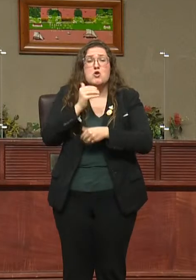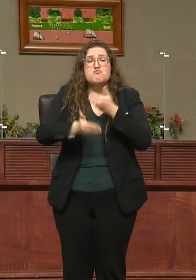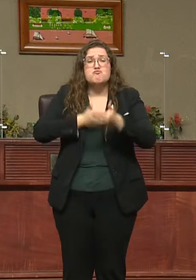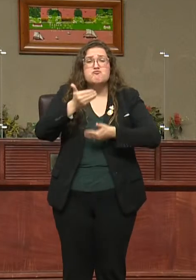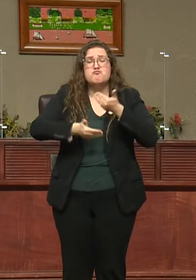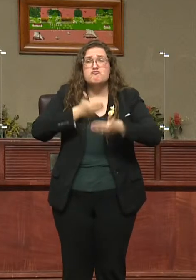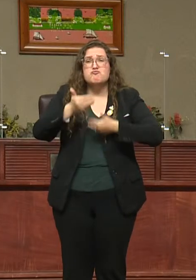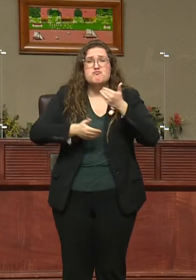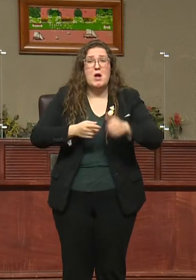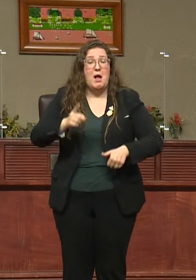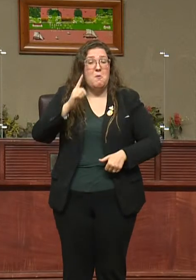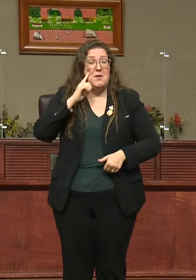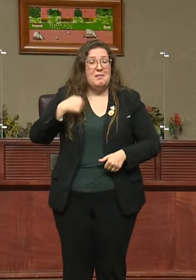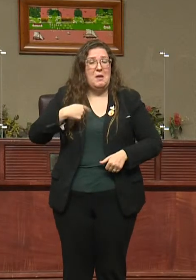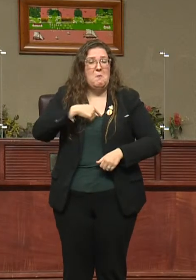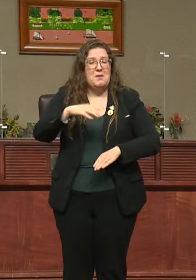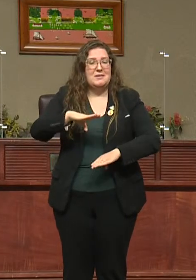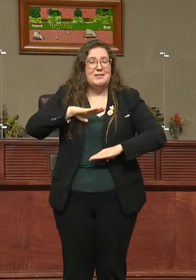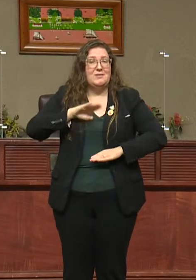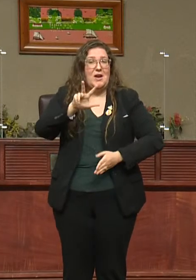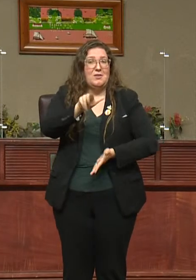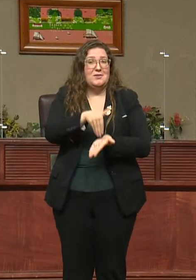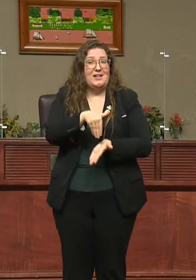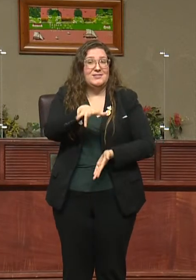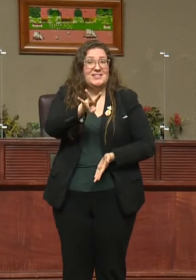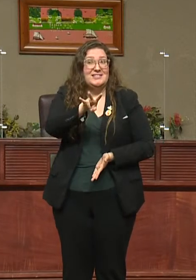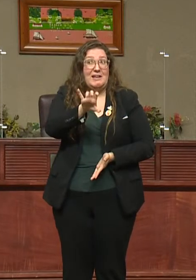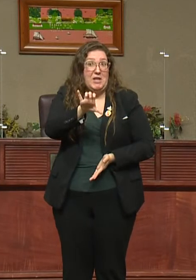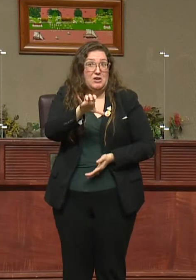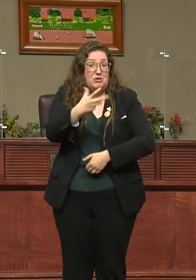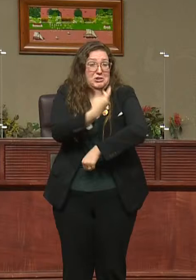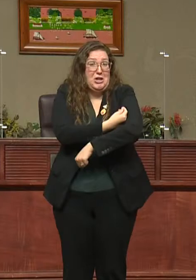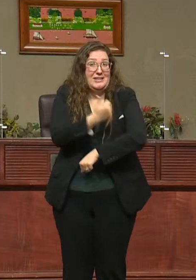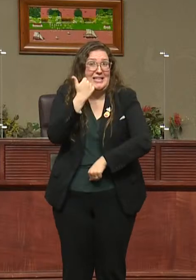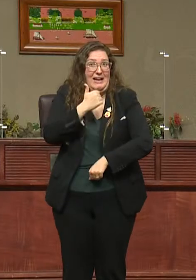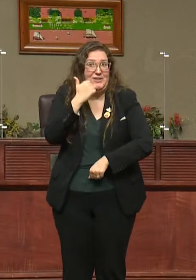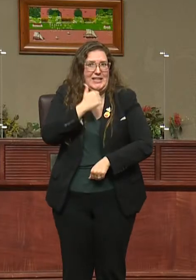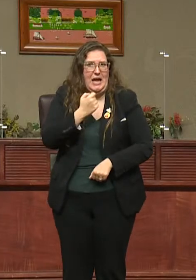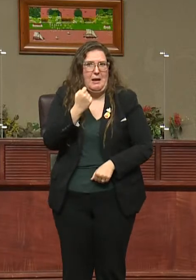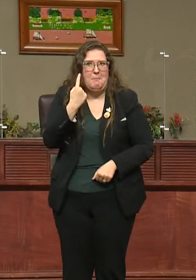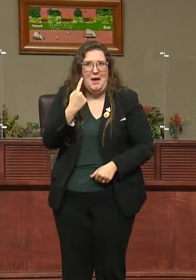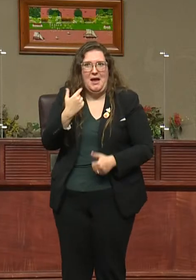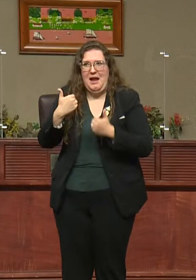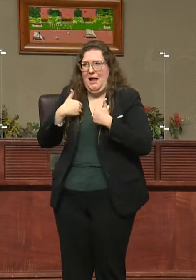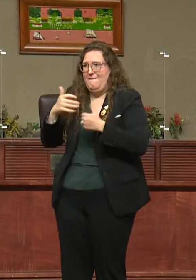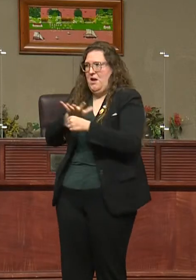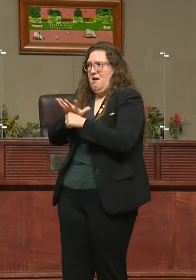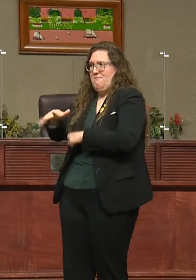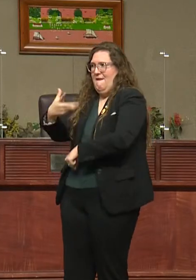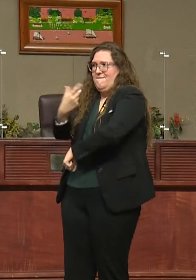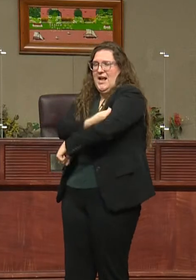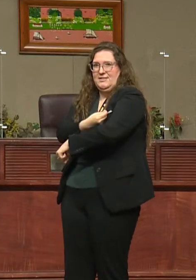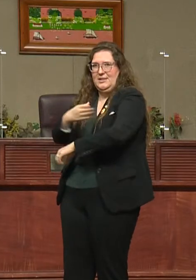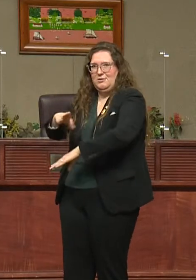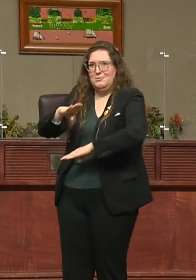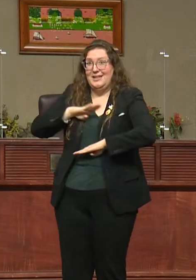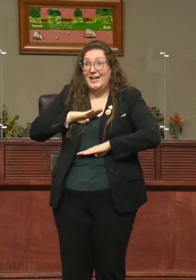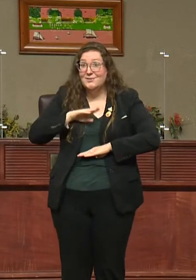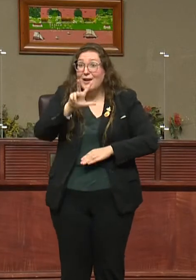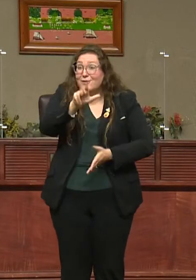to 3,700, but again, we don't have that volume of vaccine yet to sustain that.